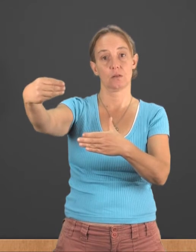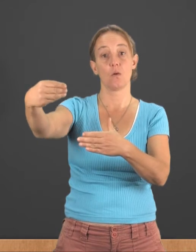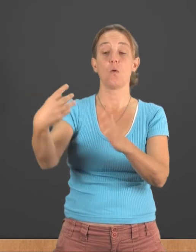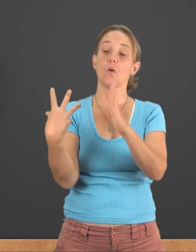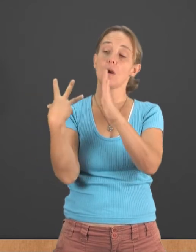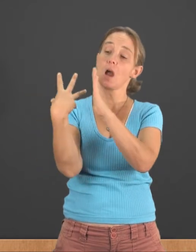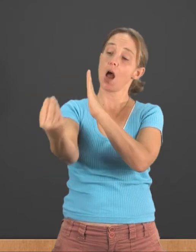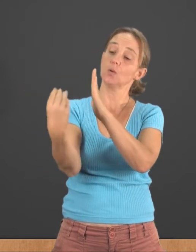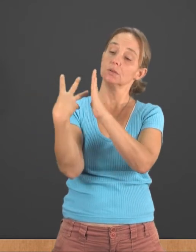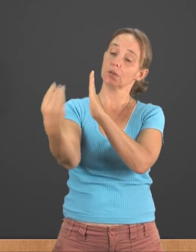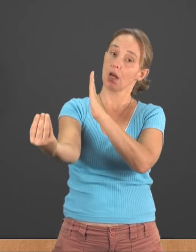Or